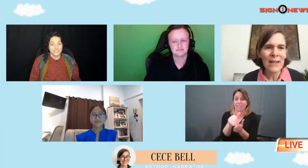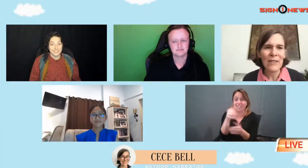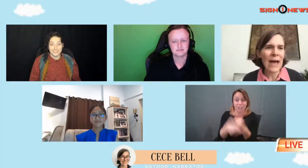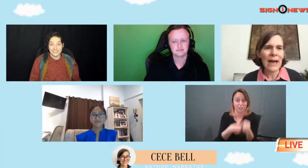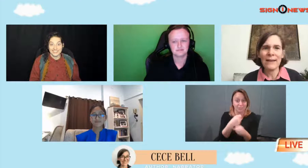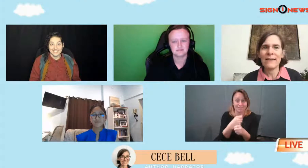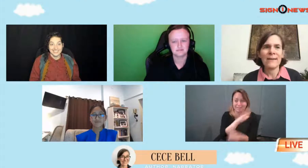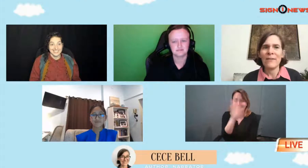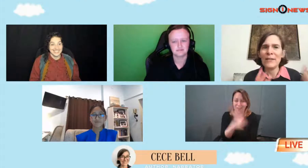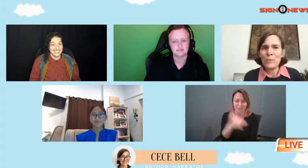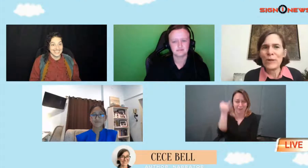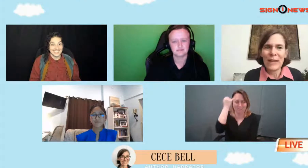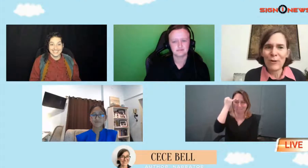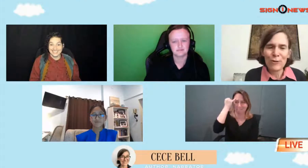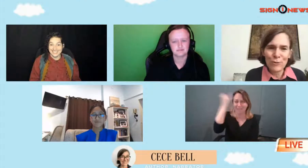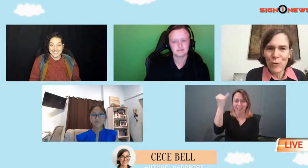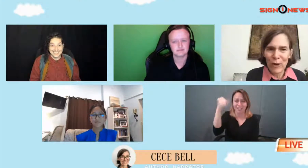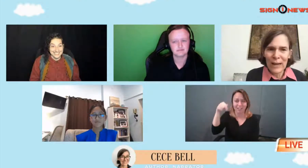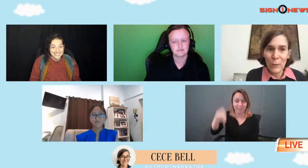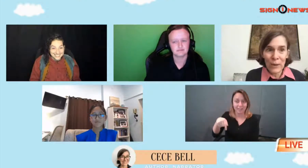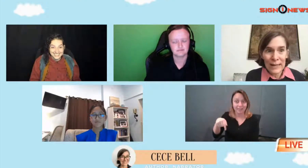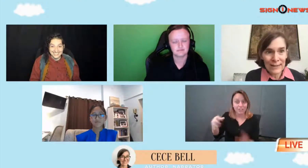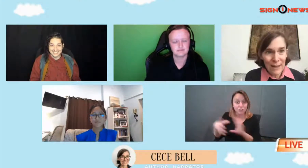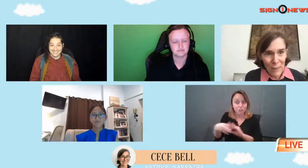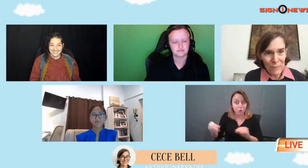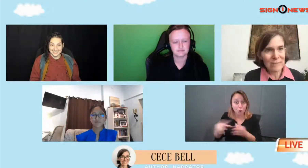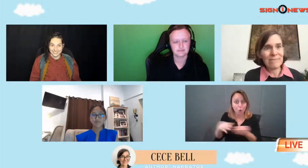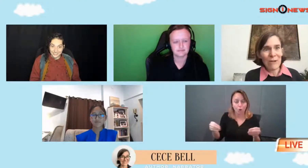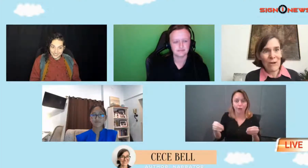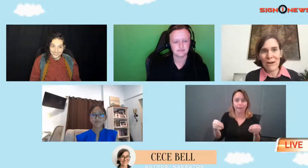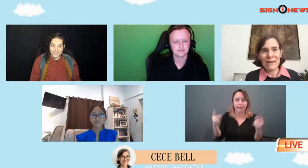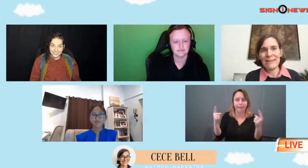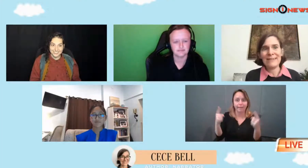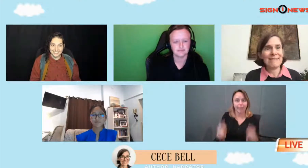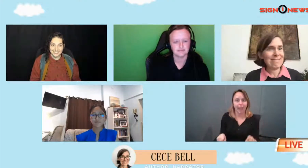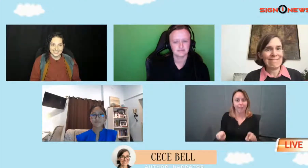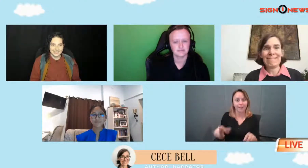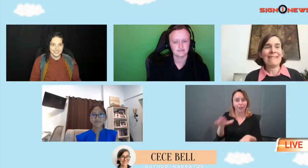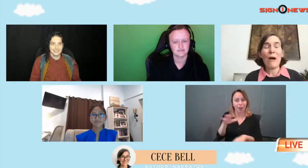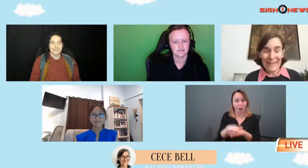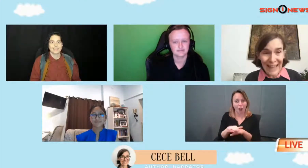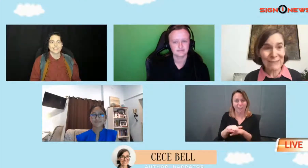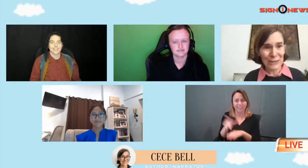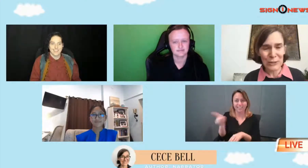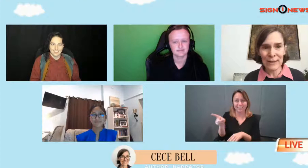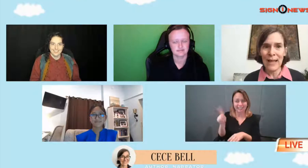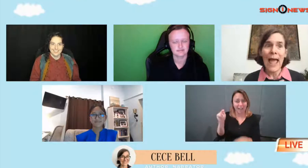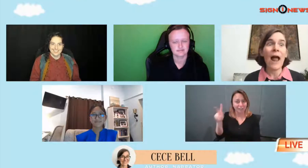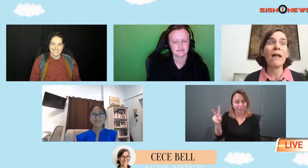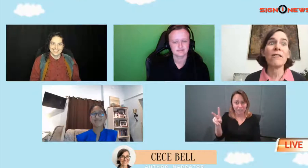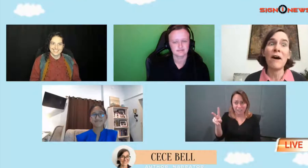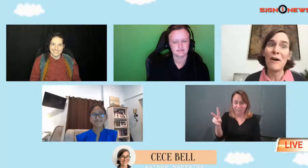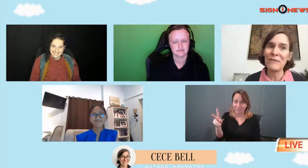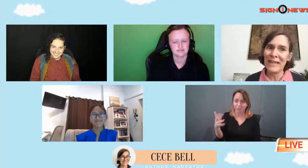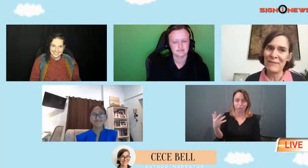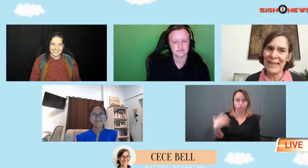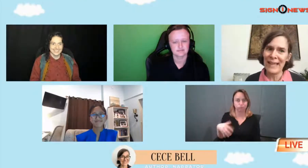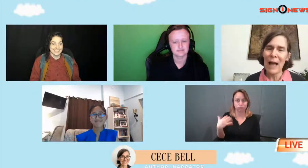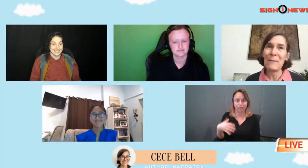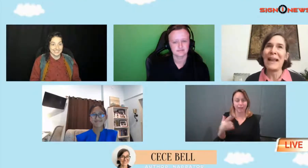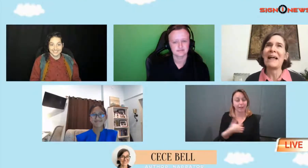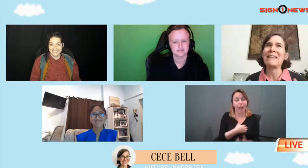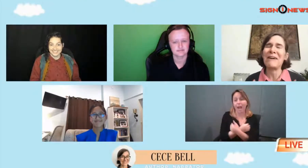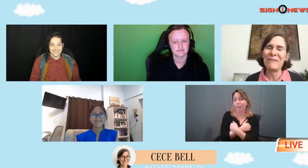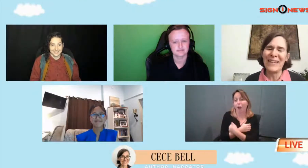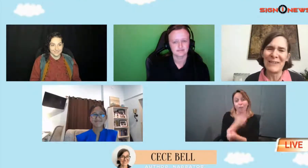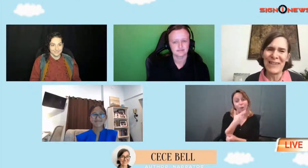imagined that this particular story would end up on television. And I love TV.